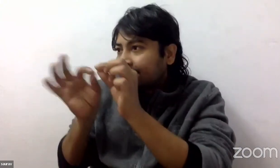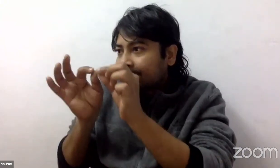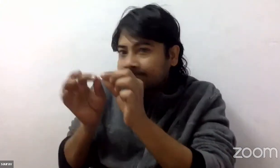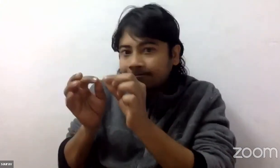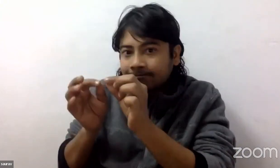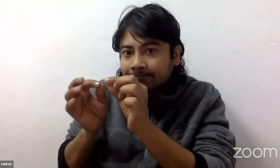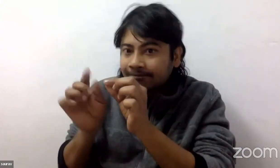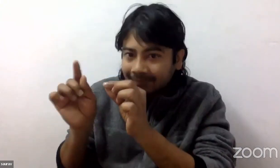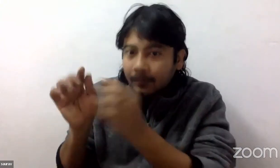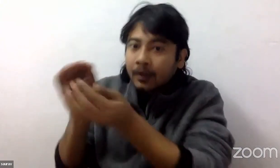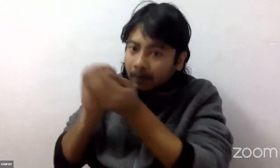day.